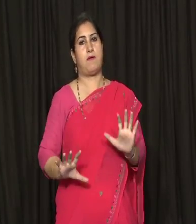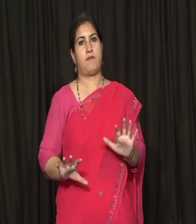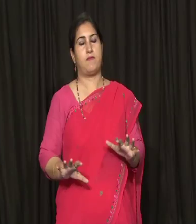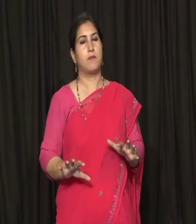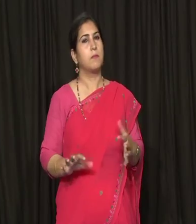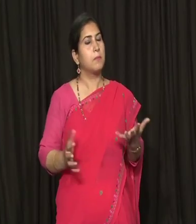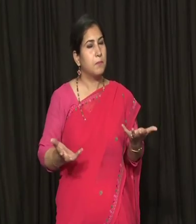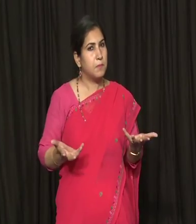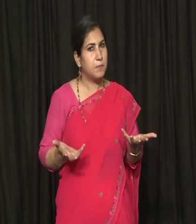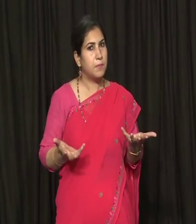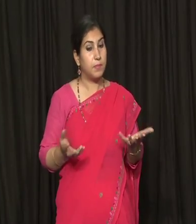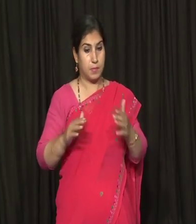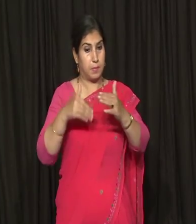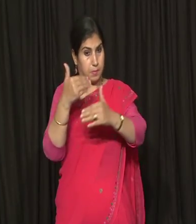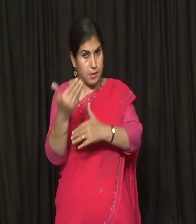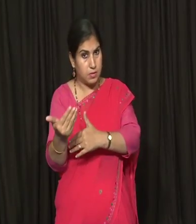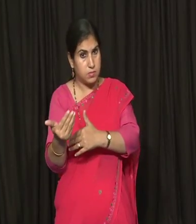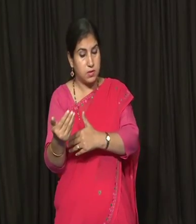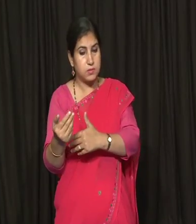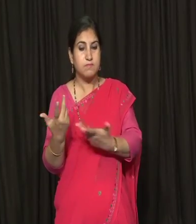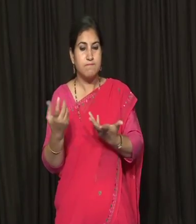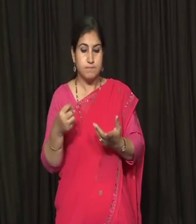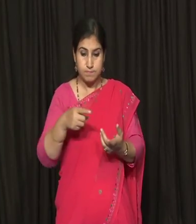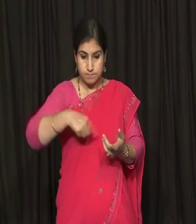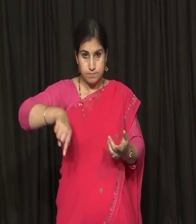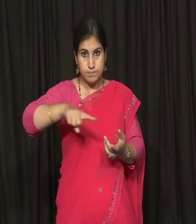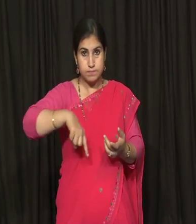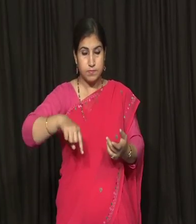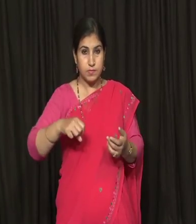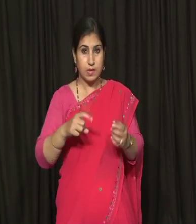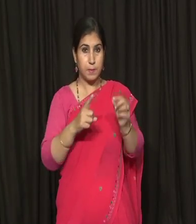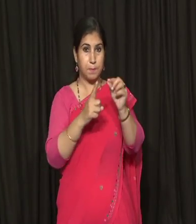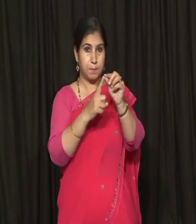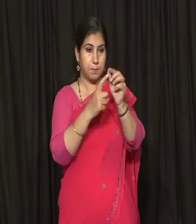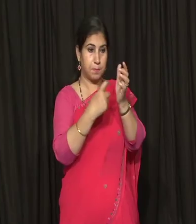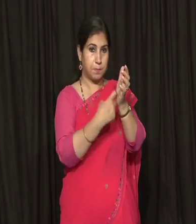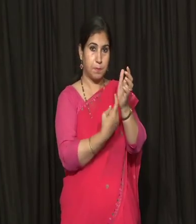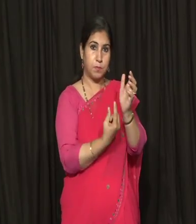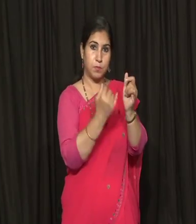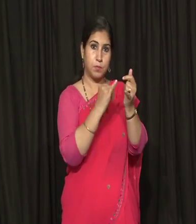However, later a war started between Prussia and France.